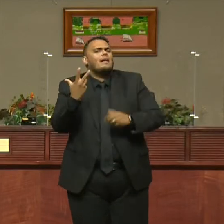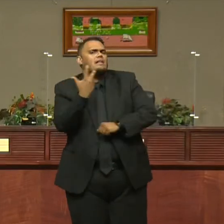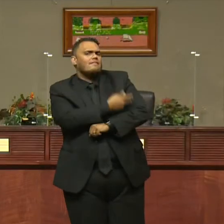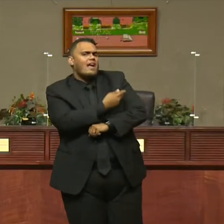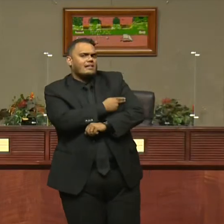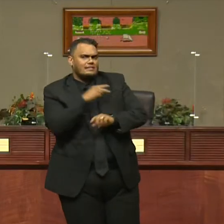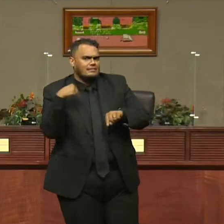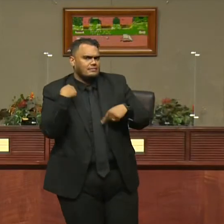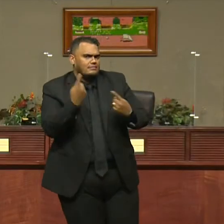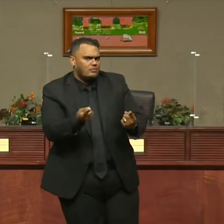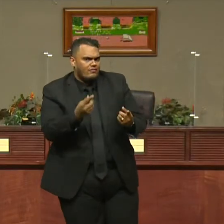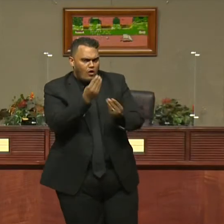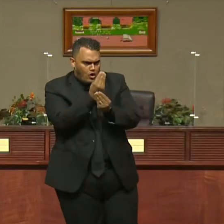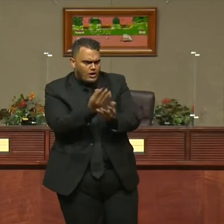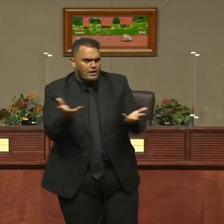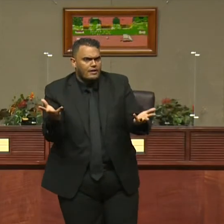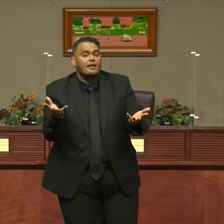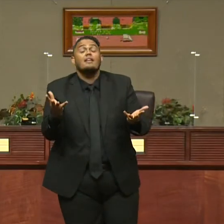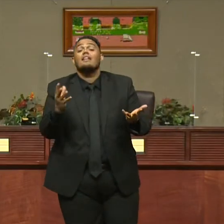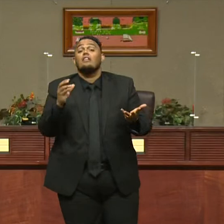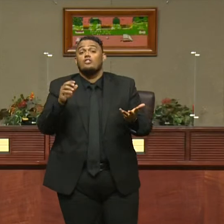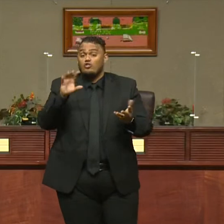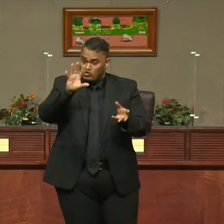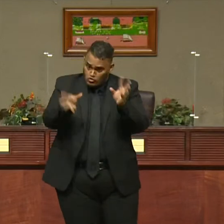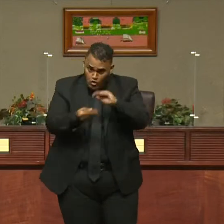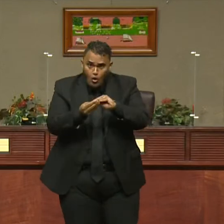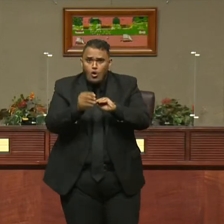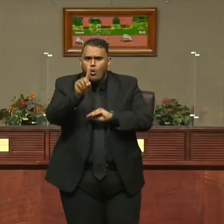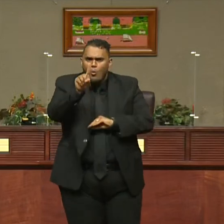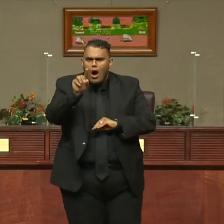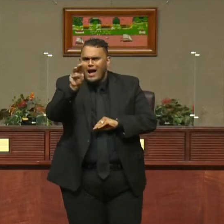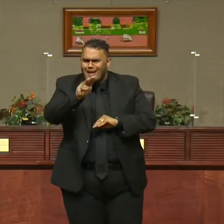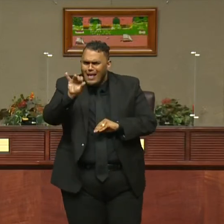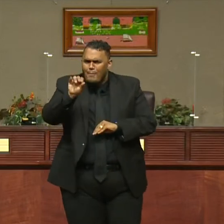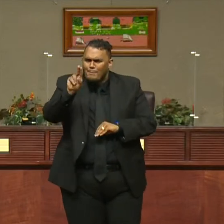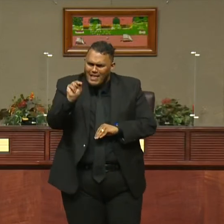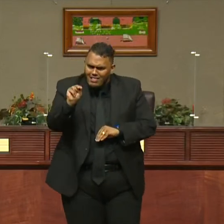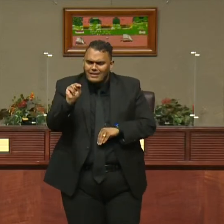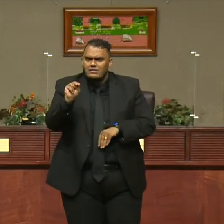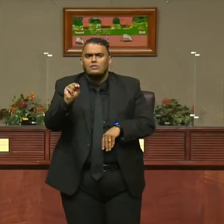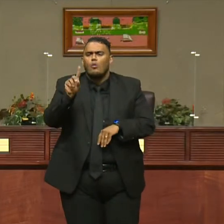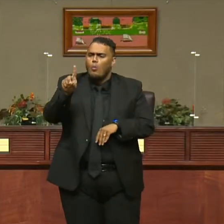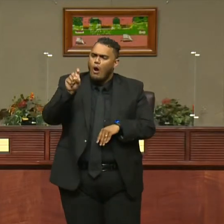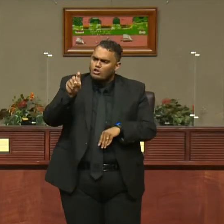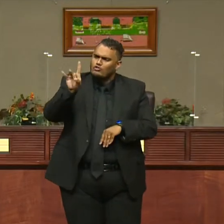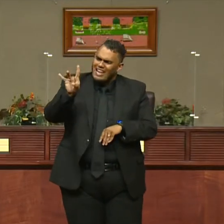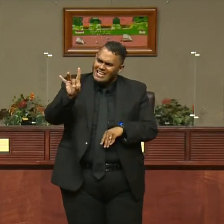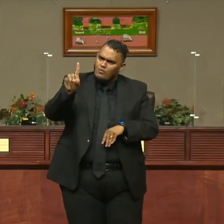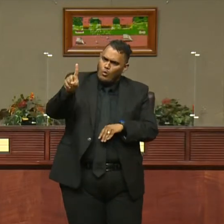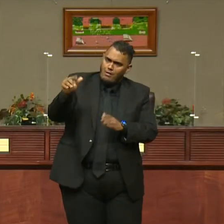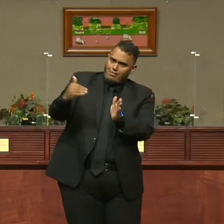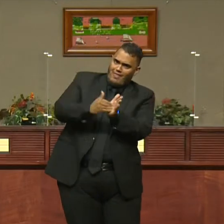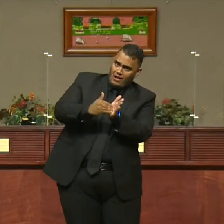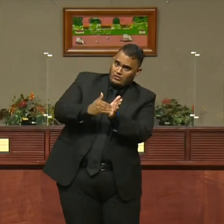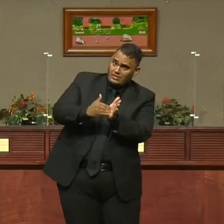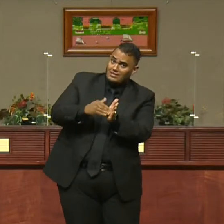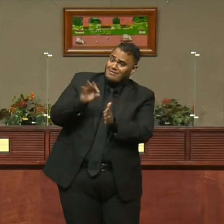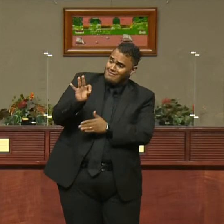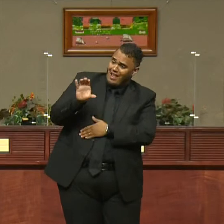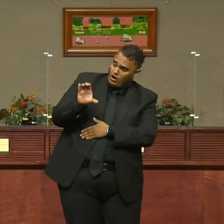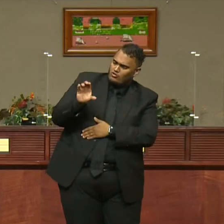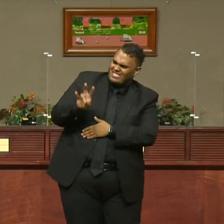the total number is 1,181,9 977